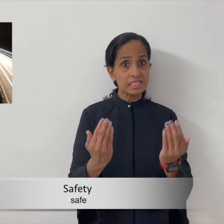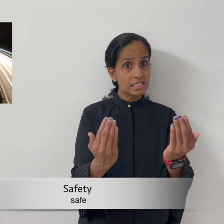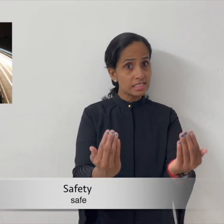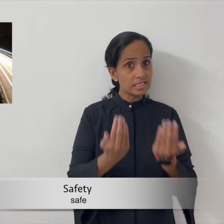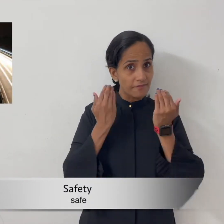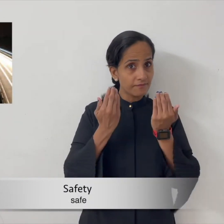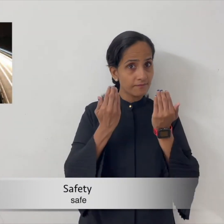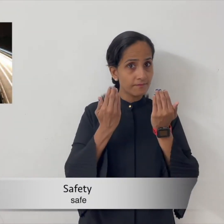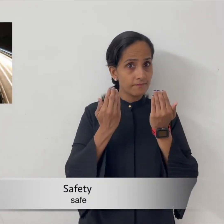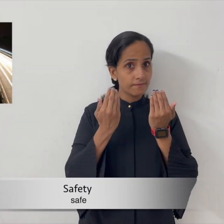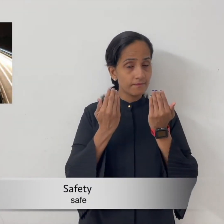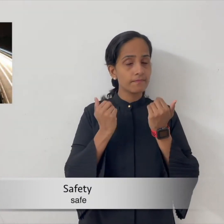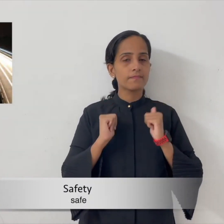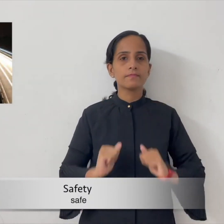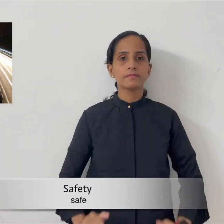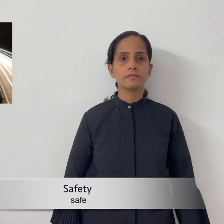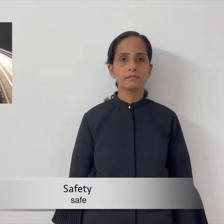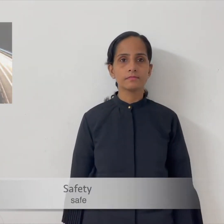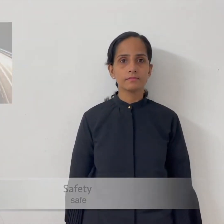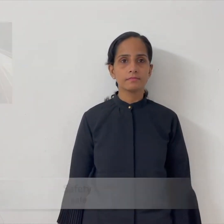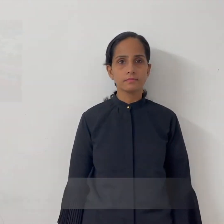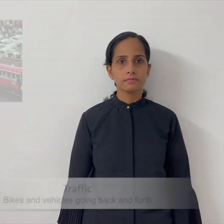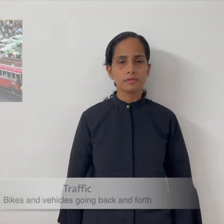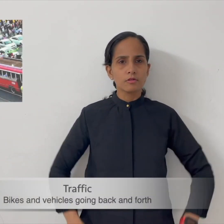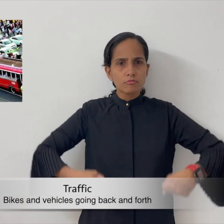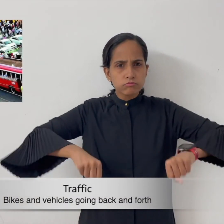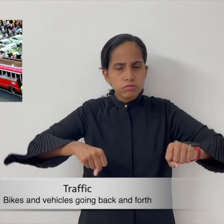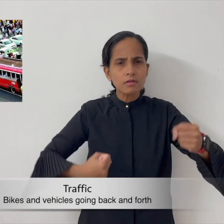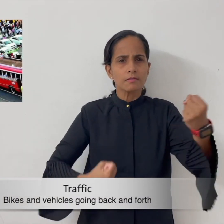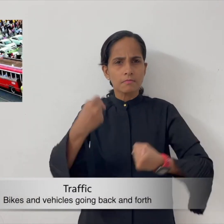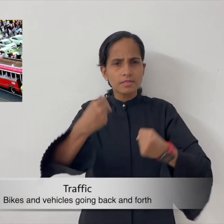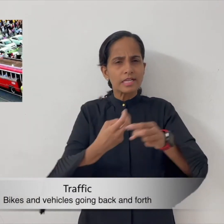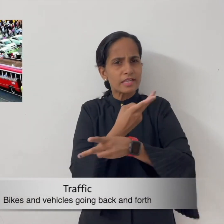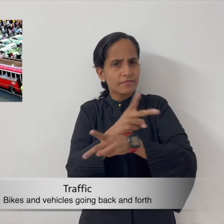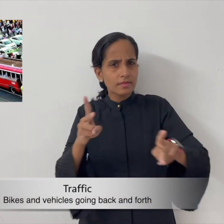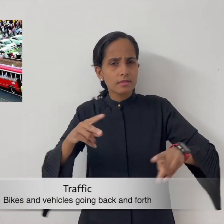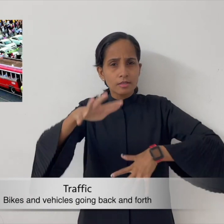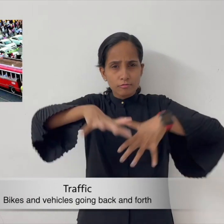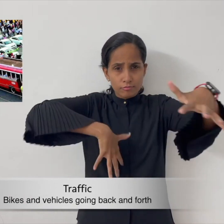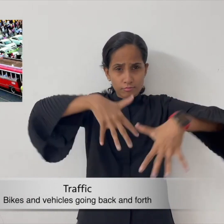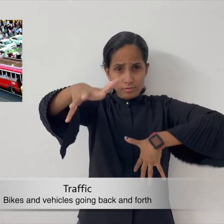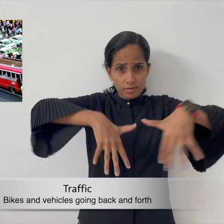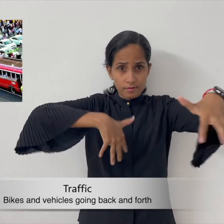traffic traffic